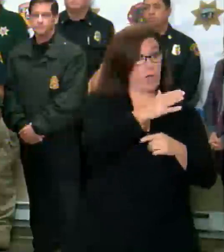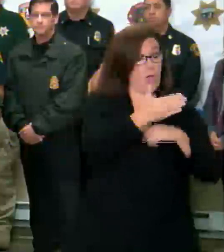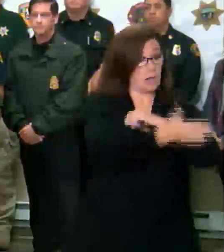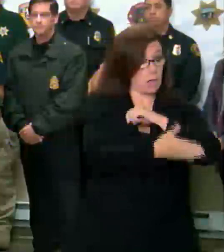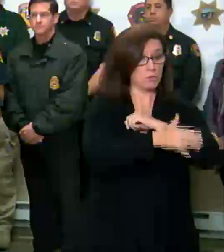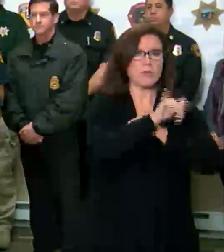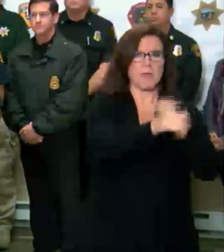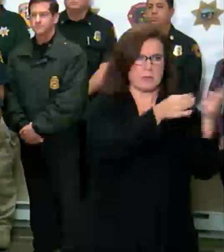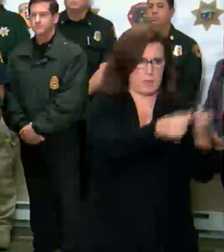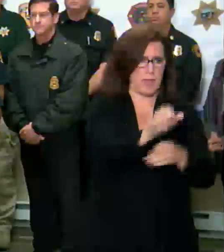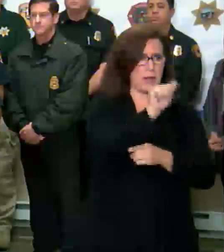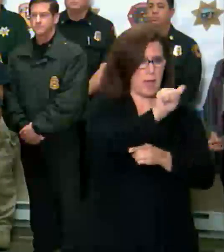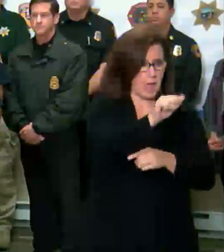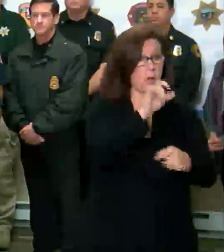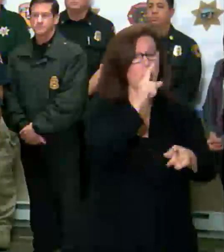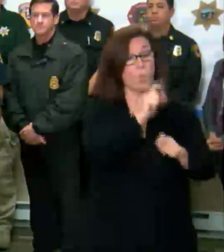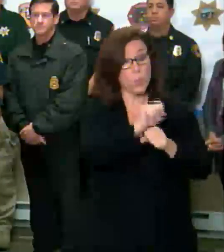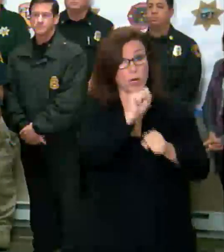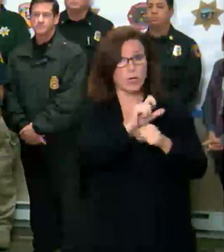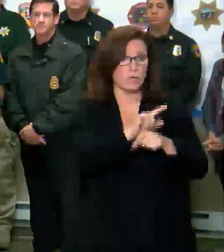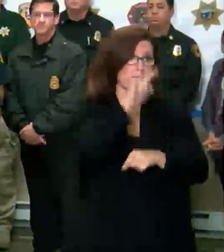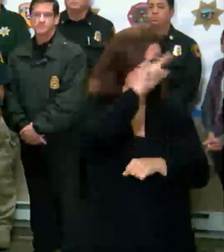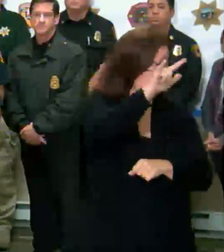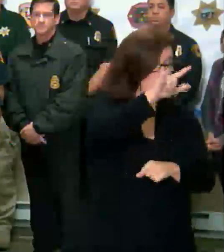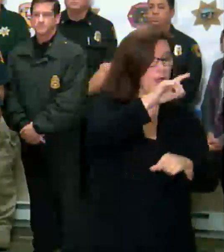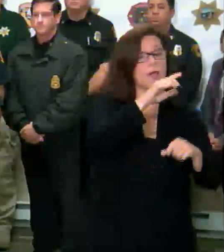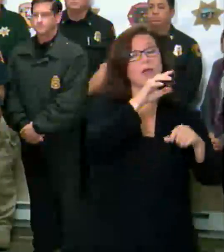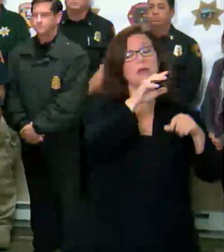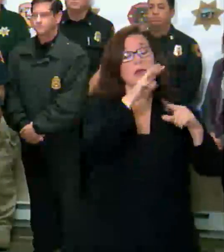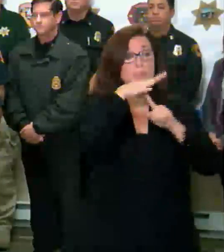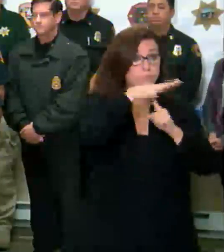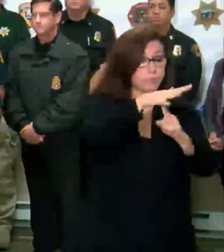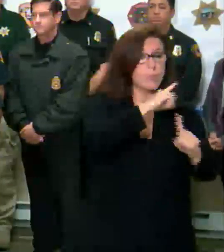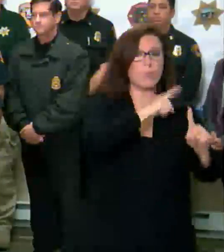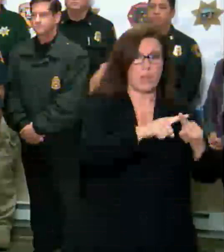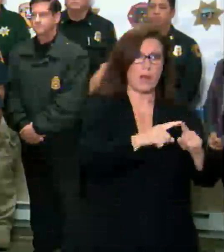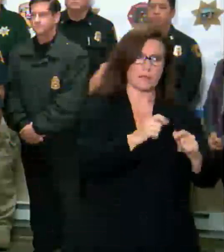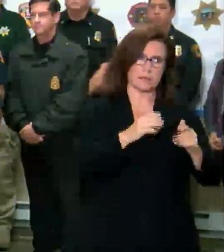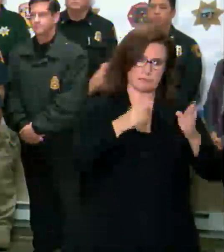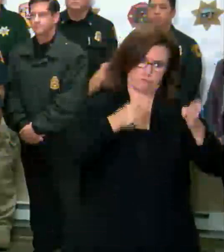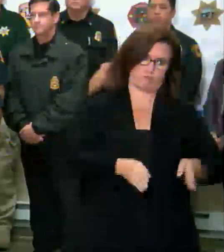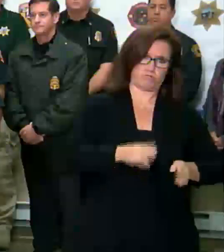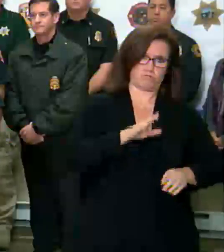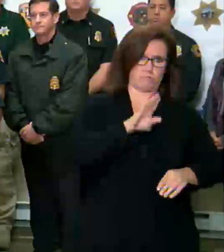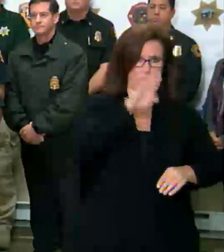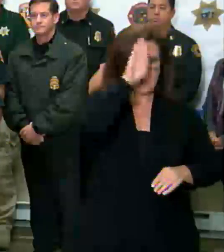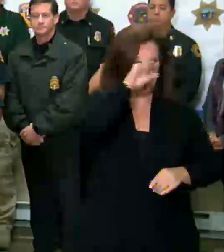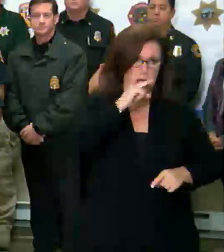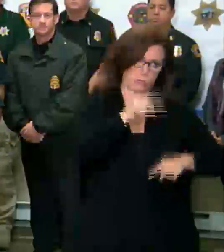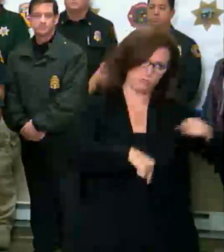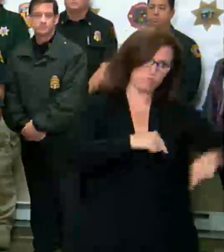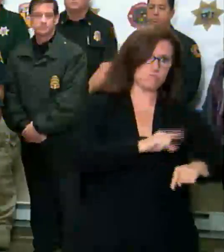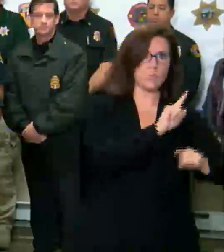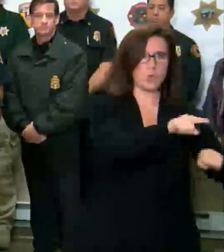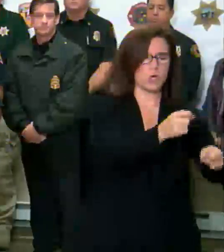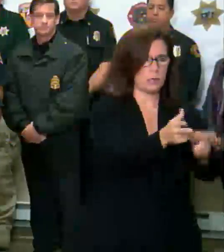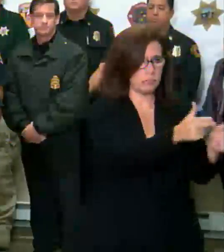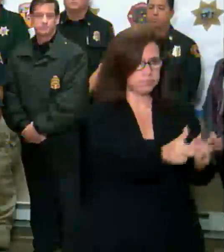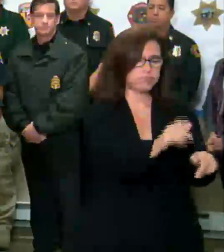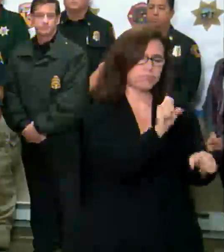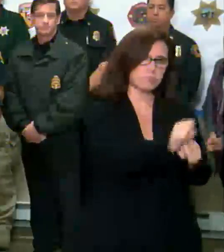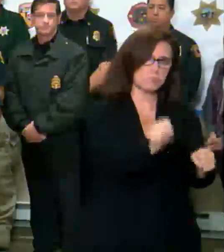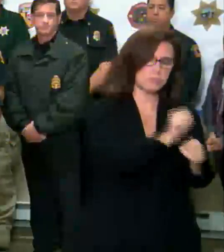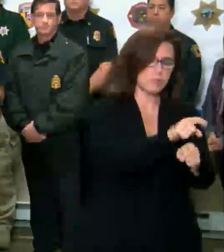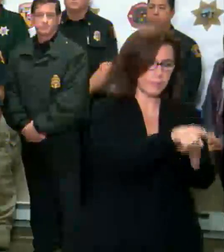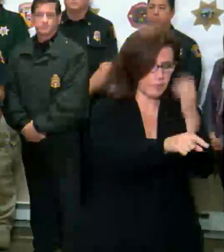aerial support. Plan B is, if you've noticed, as the days have progressed, the fire has progressed about a